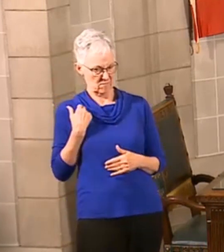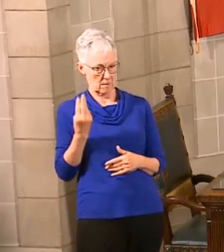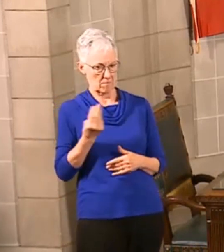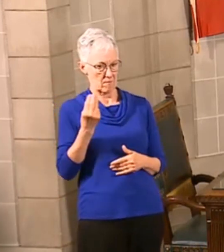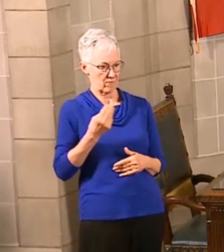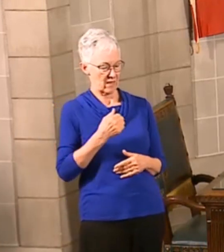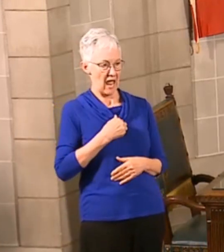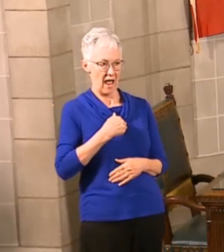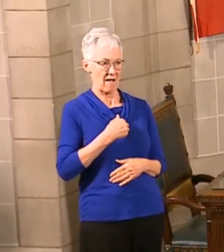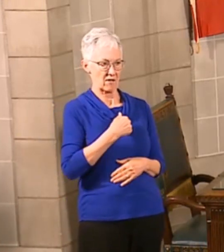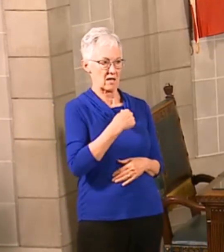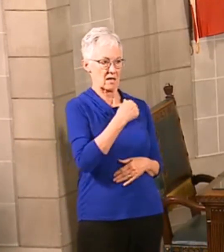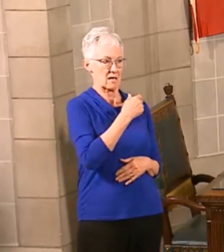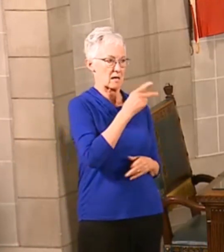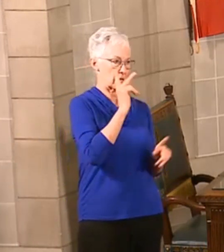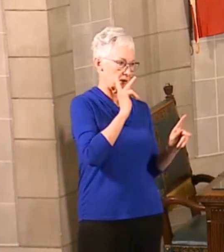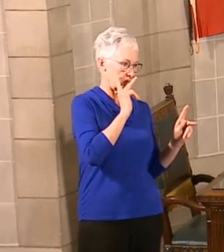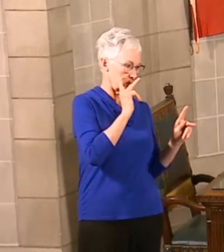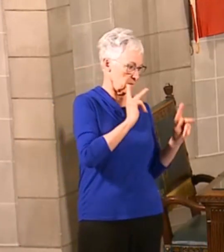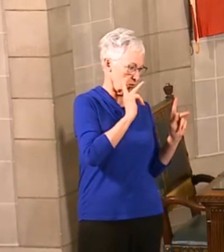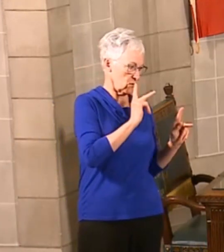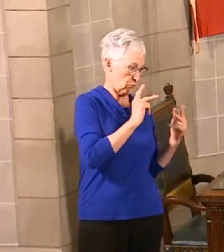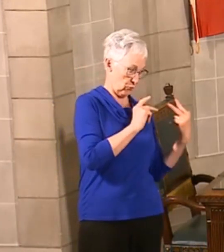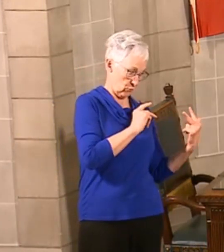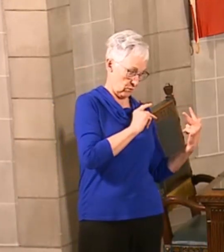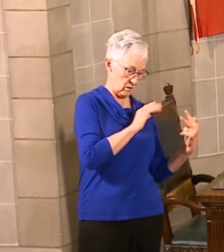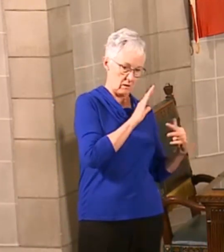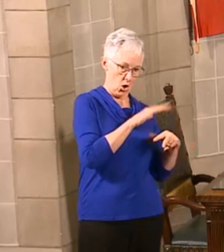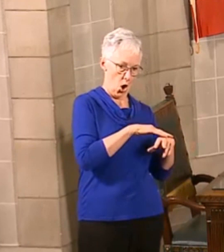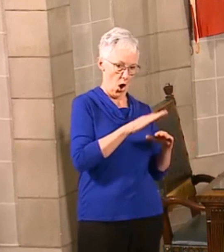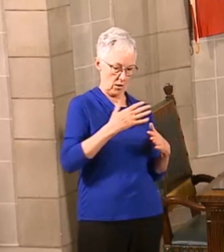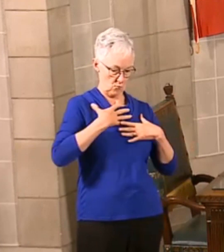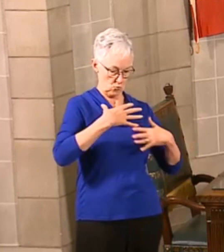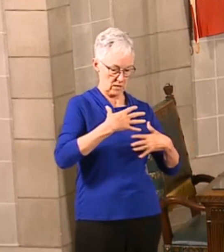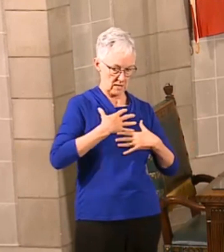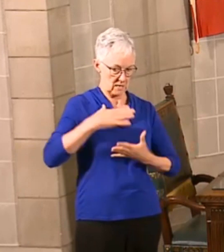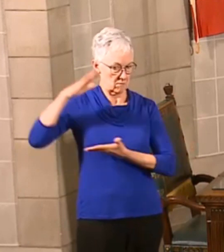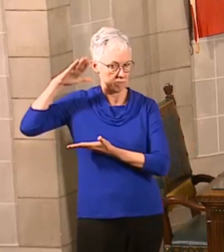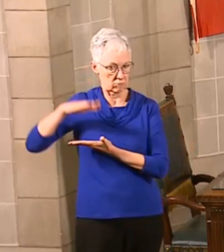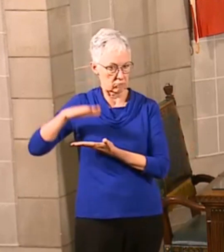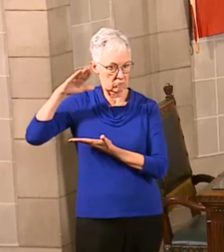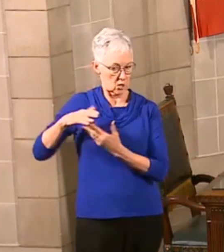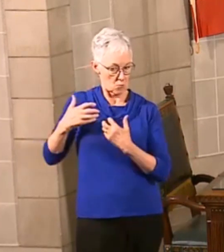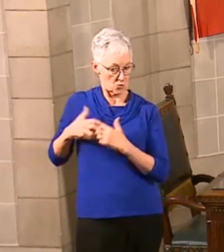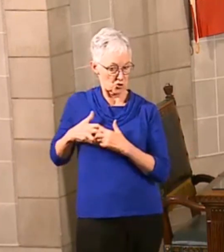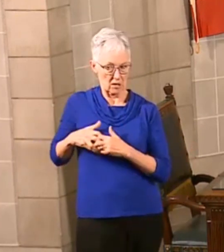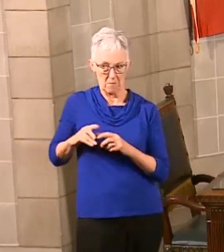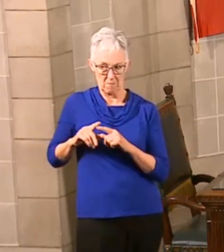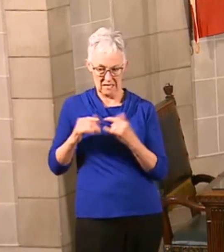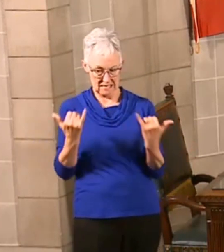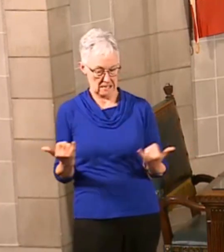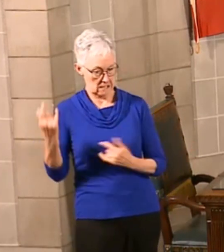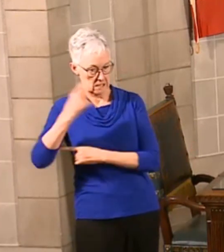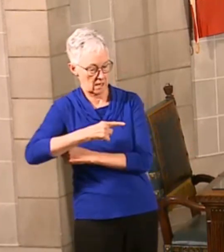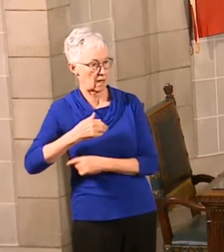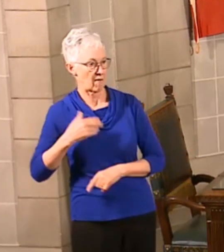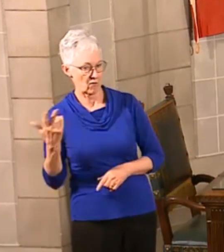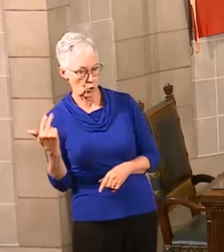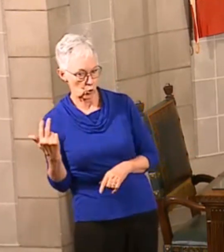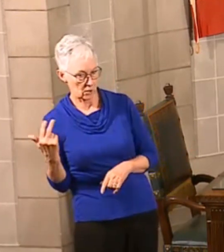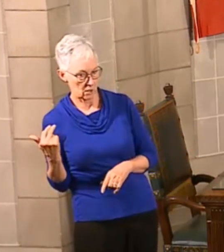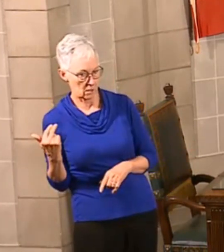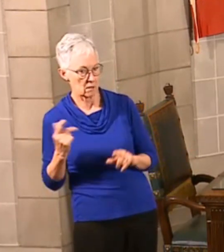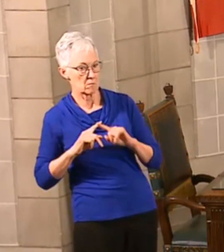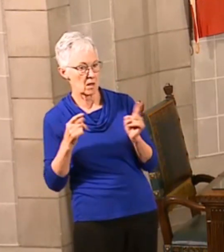they've got 13. So we have seen an increase in the number of people who need that facility, but we've been able to manage those resources in a way to make sure